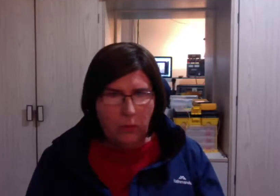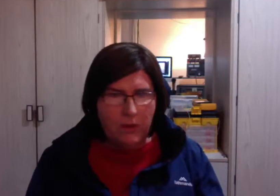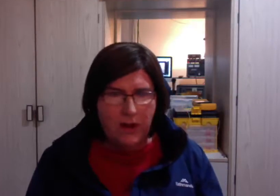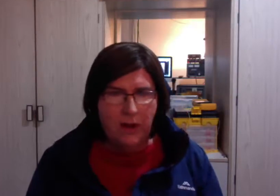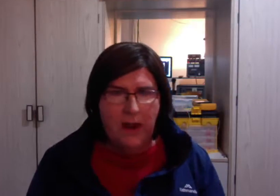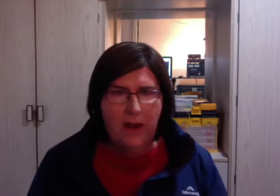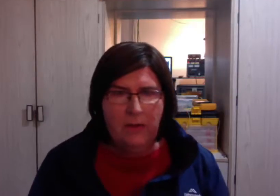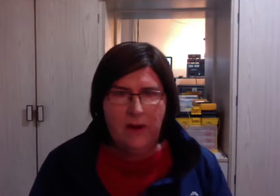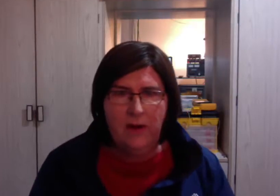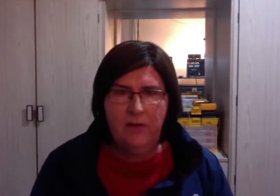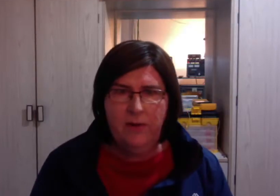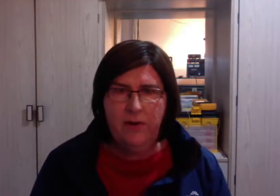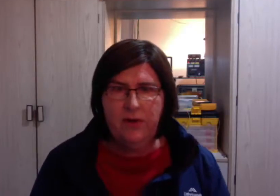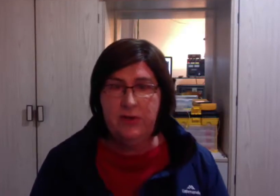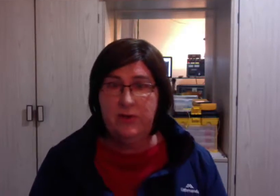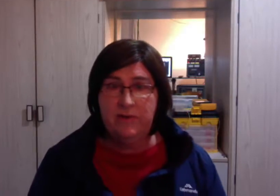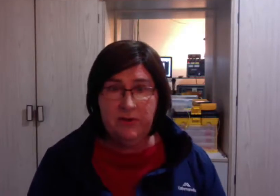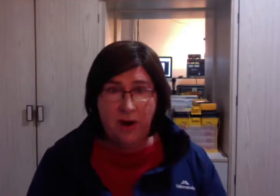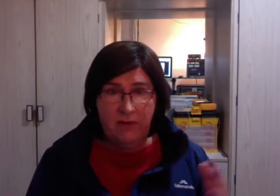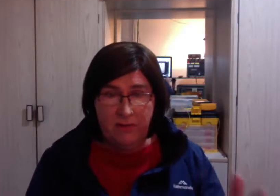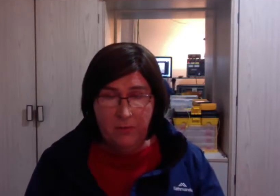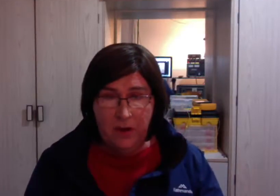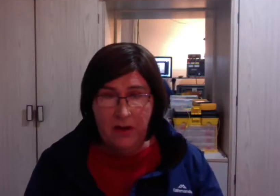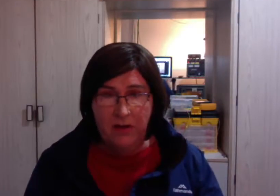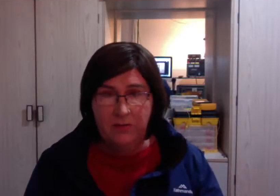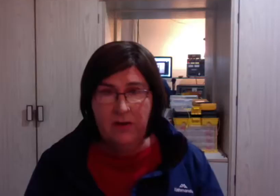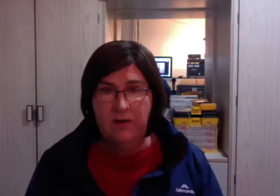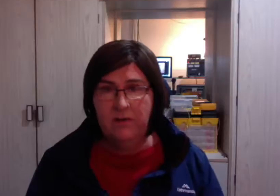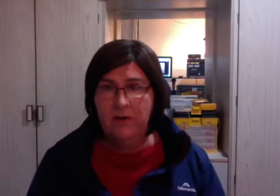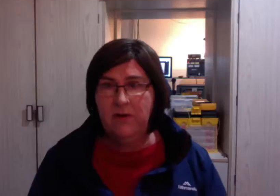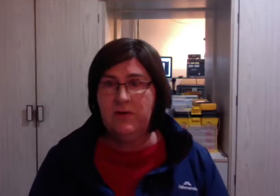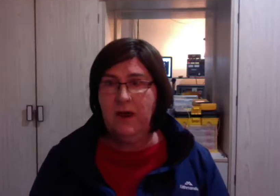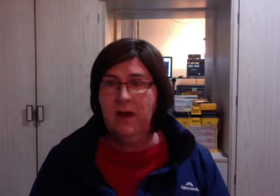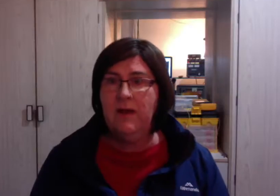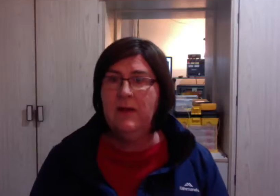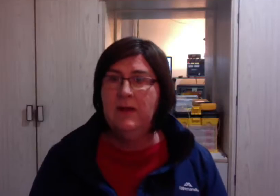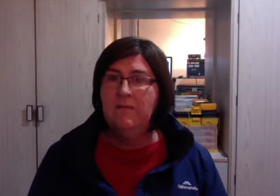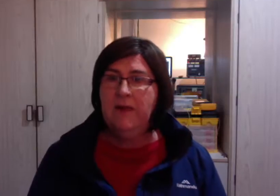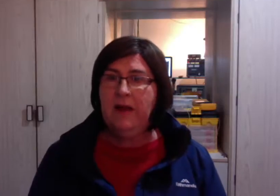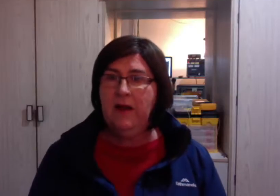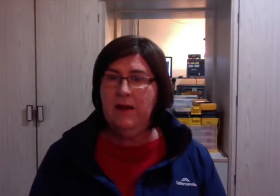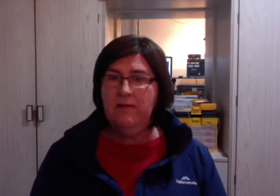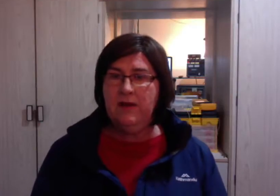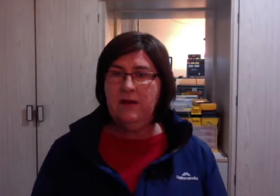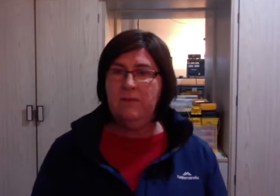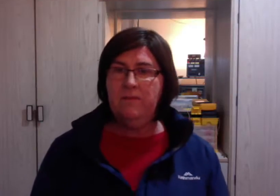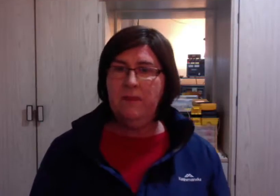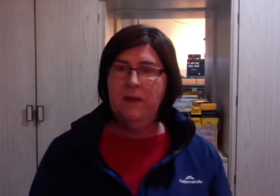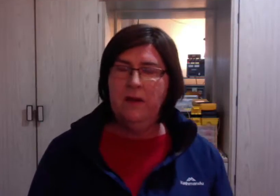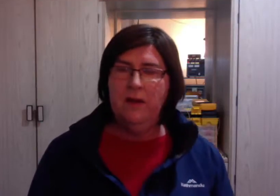you know, how to analyze whether or not you should even drive somewhere off-road if you've got a trailer, that kind of thing.